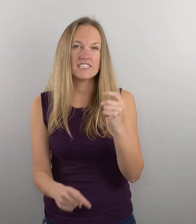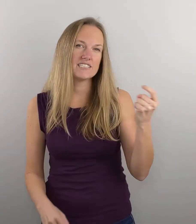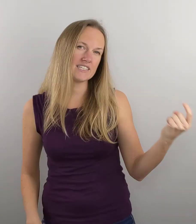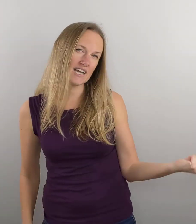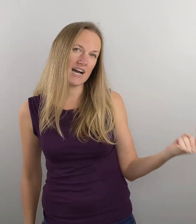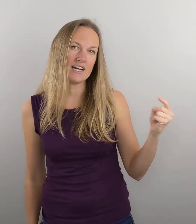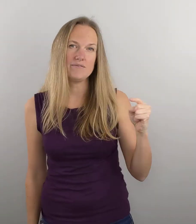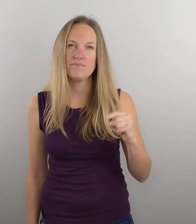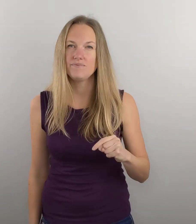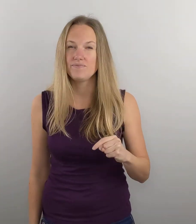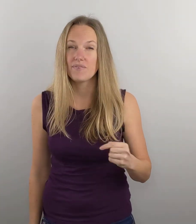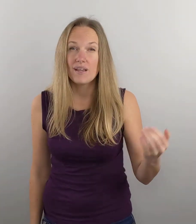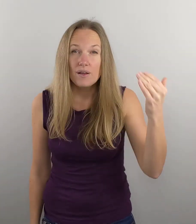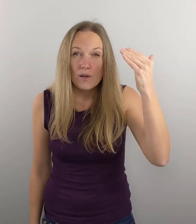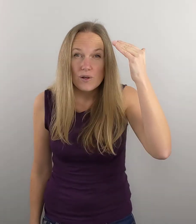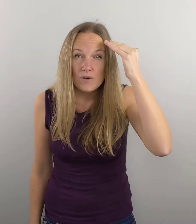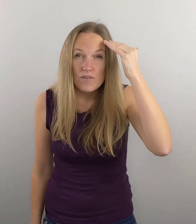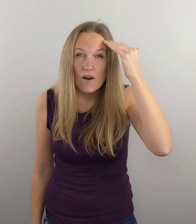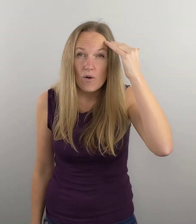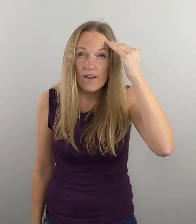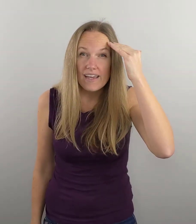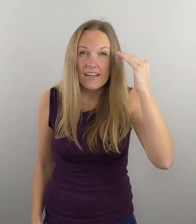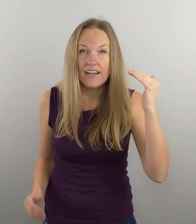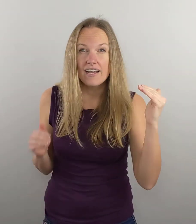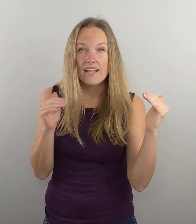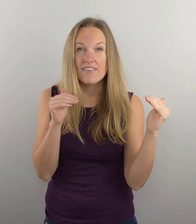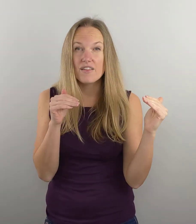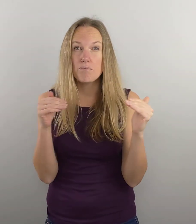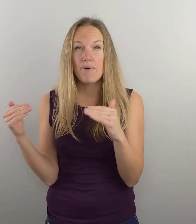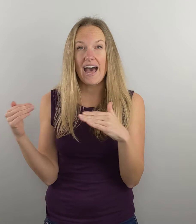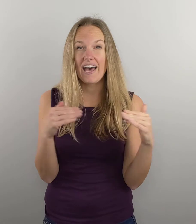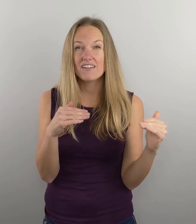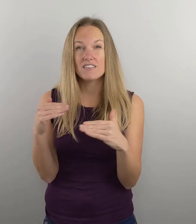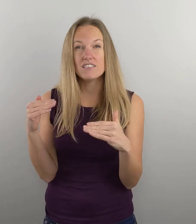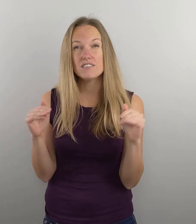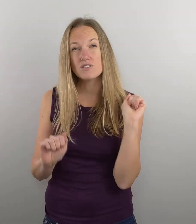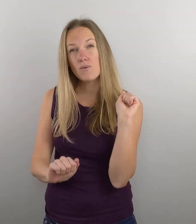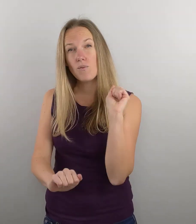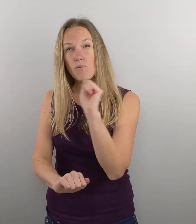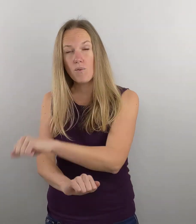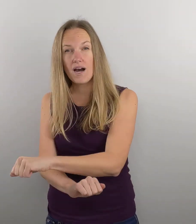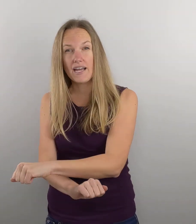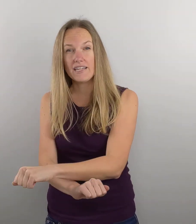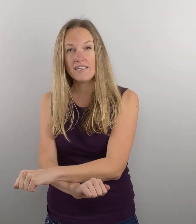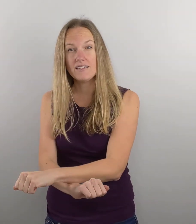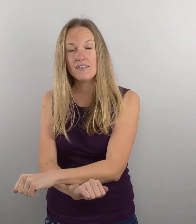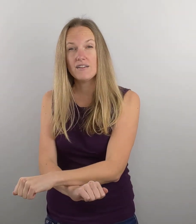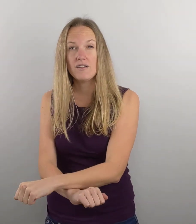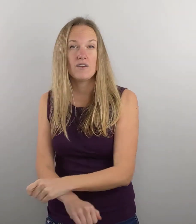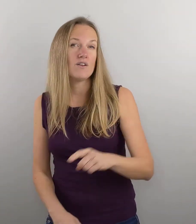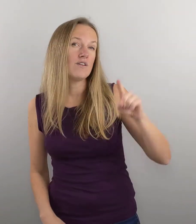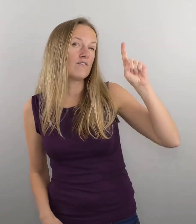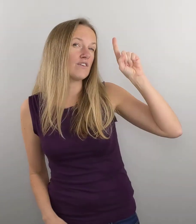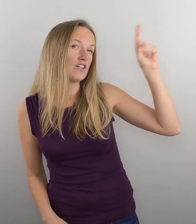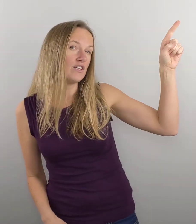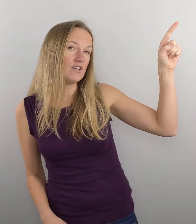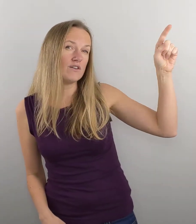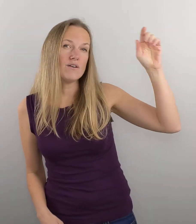to come, knowing the battle's won, for you